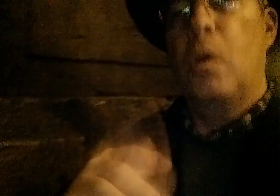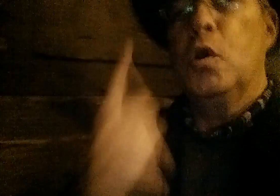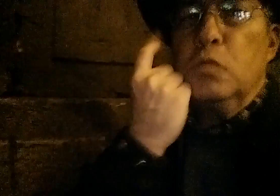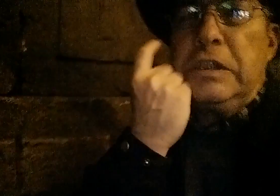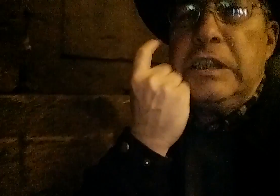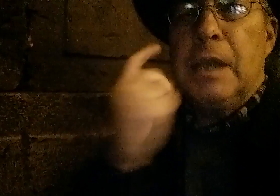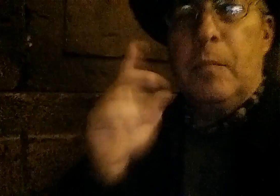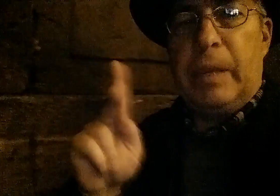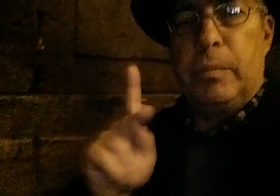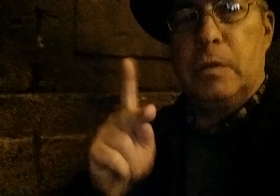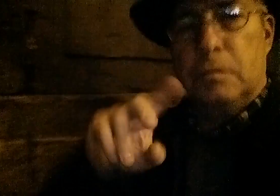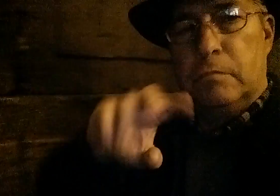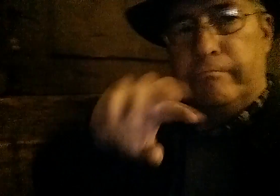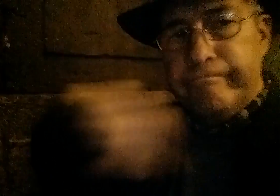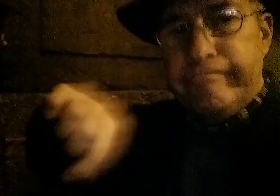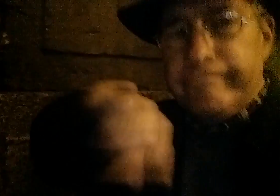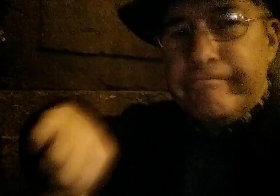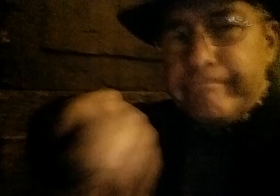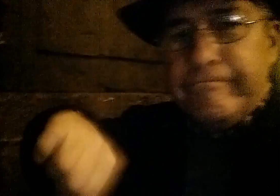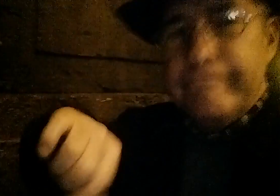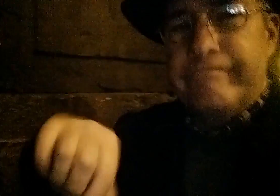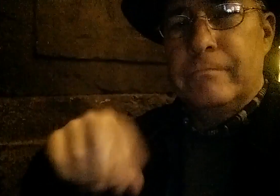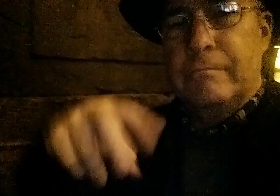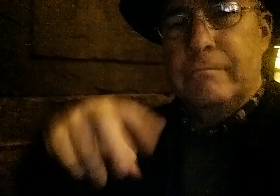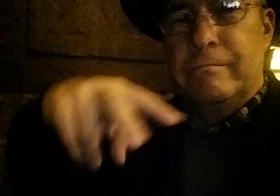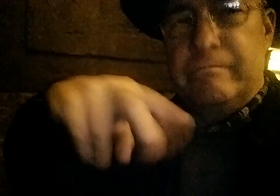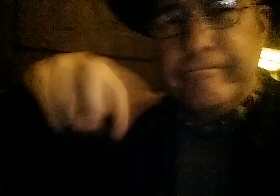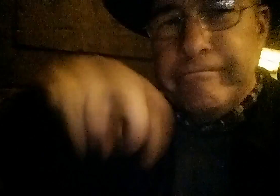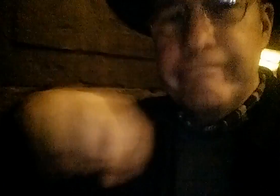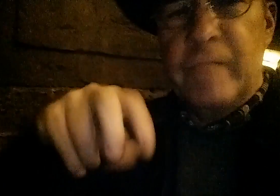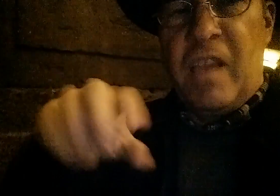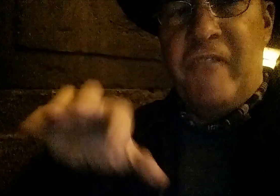It's been built up on top of the Western Wall.